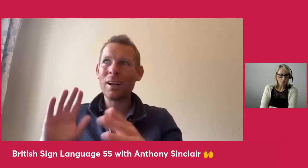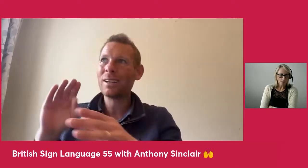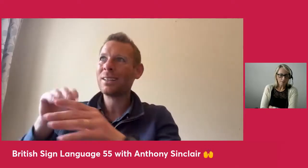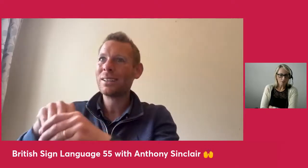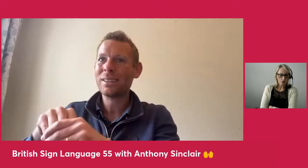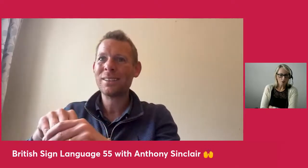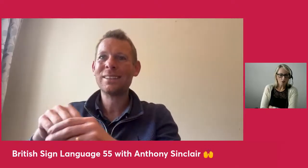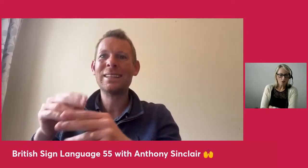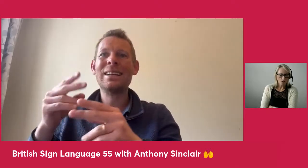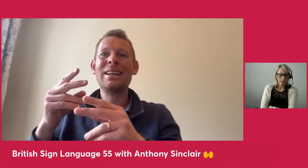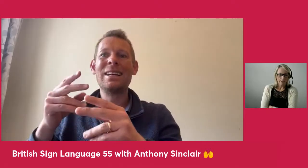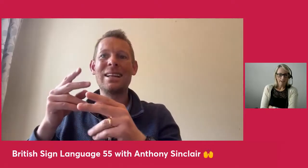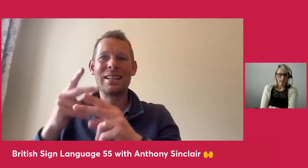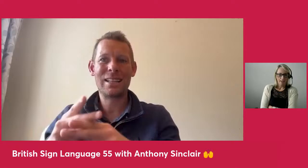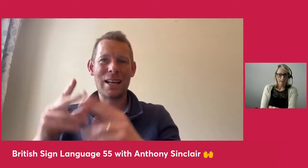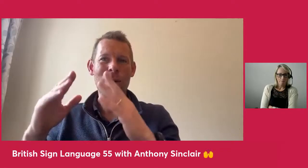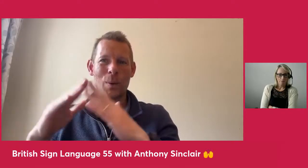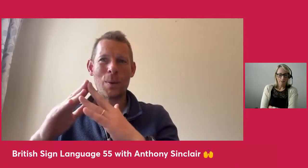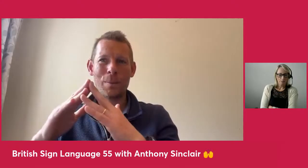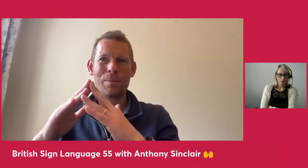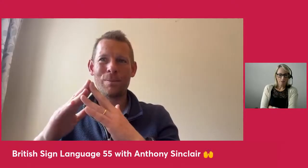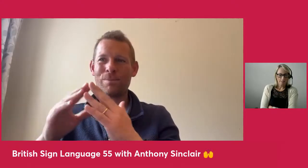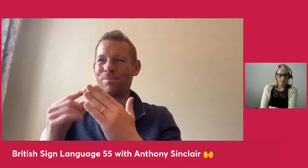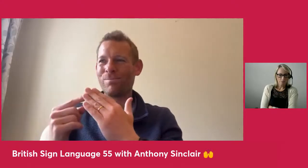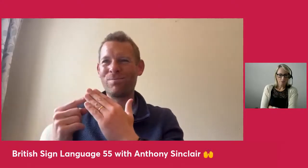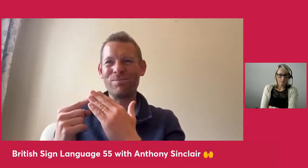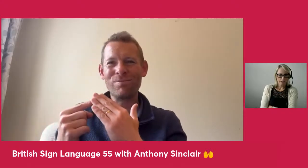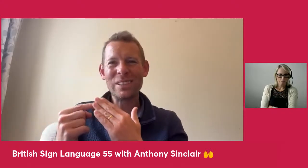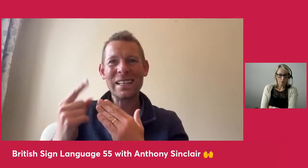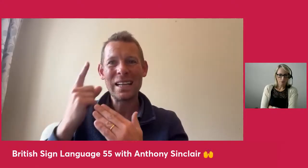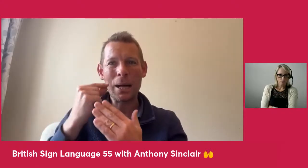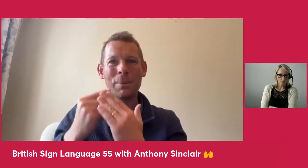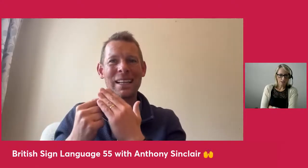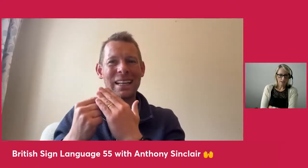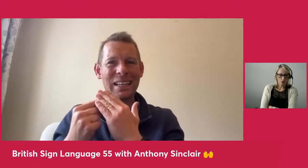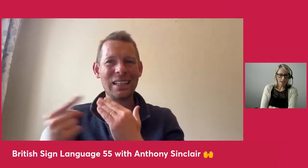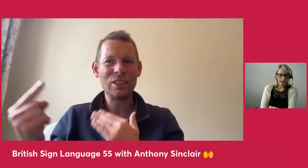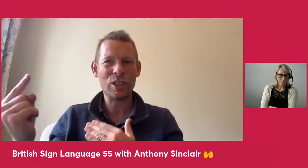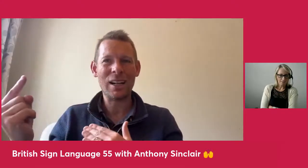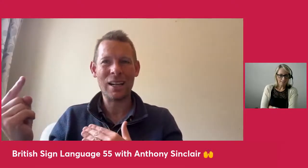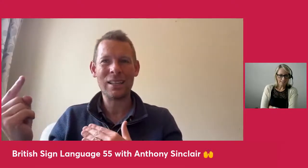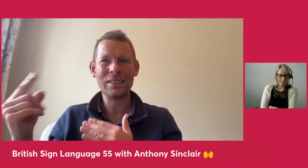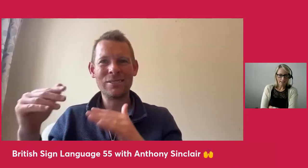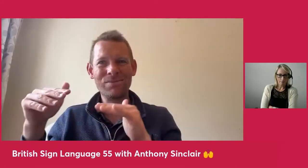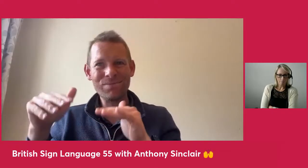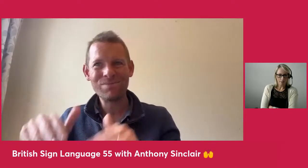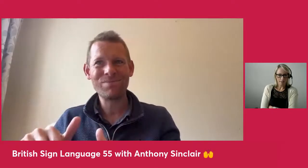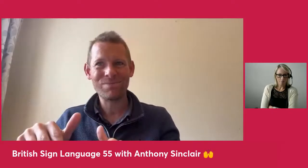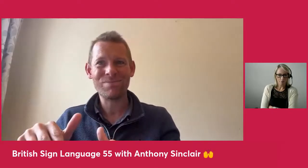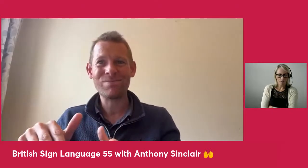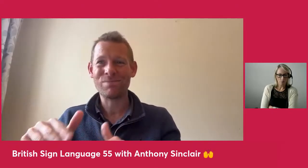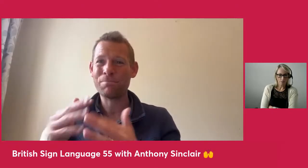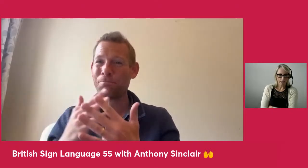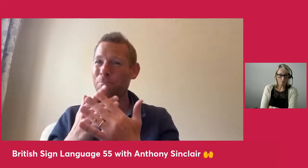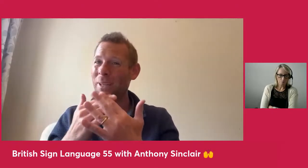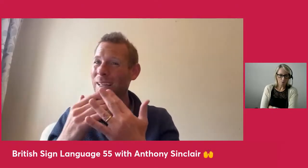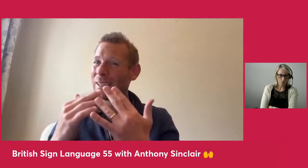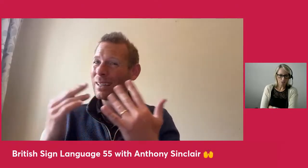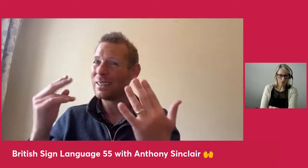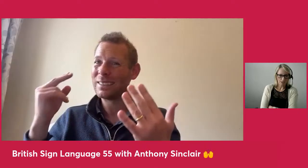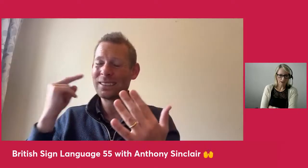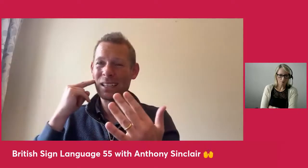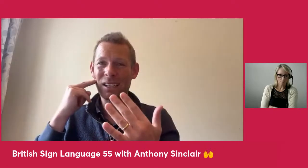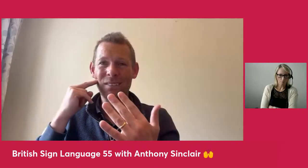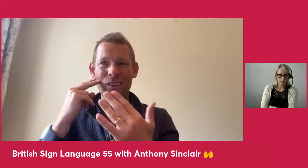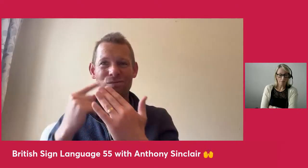talking about and how the experience is for a deaf person and how isolating it can be for them when they have to move